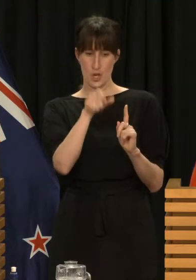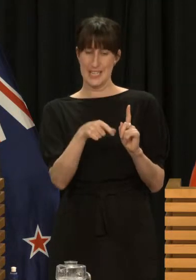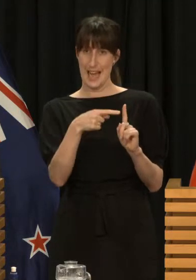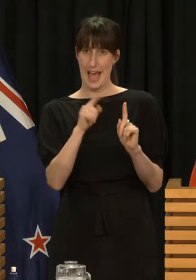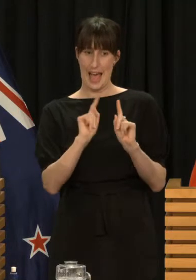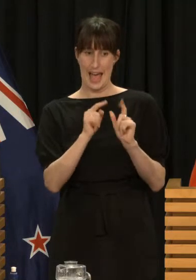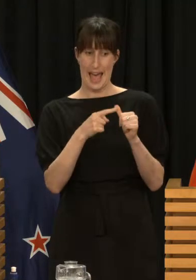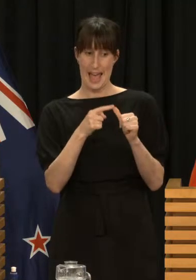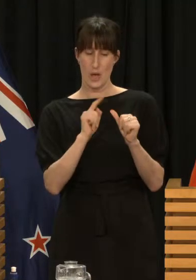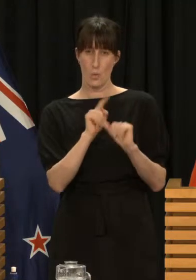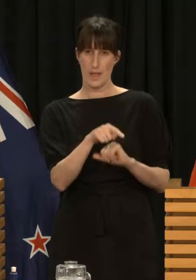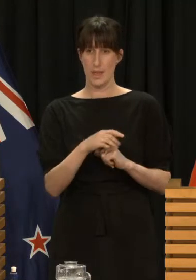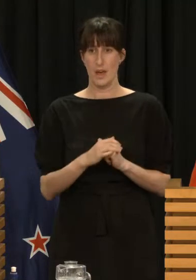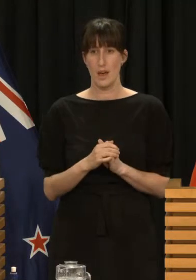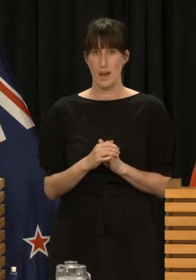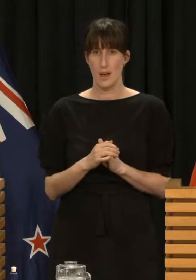luck,